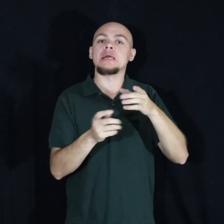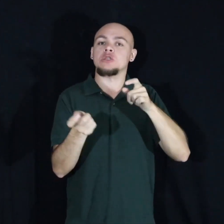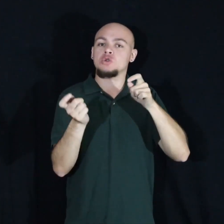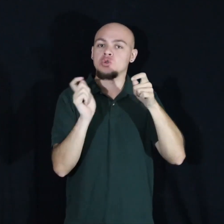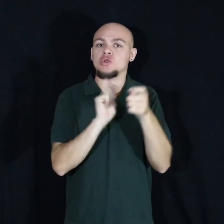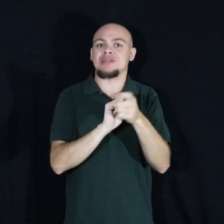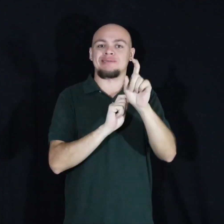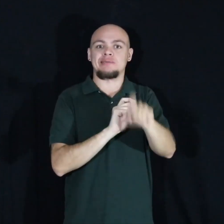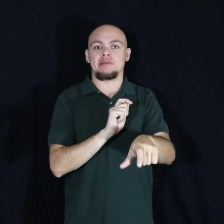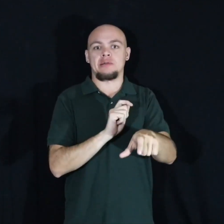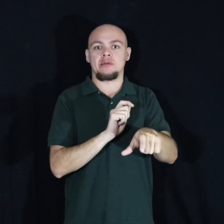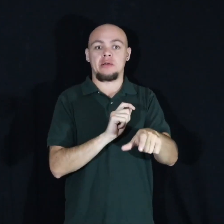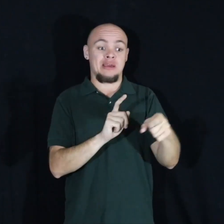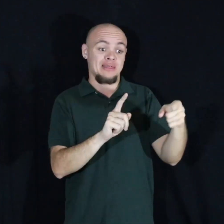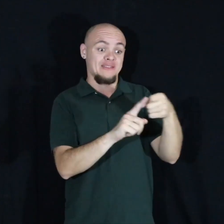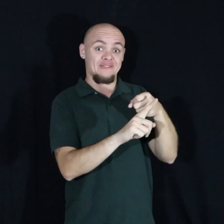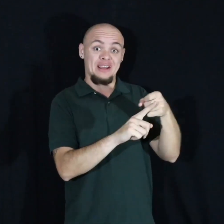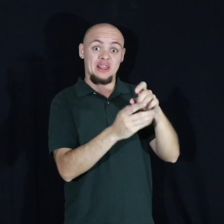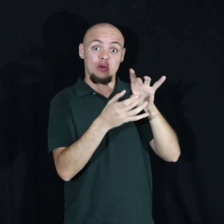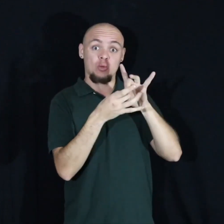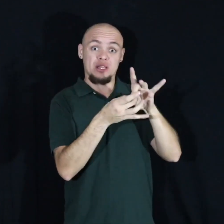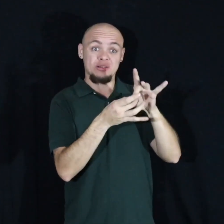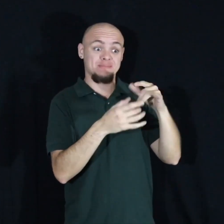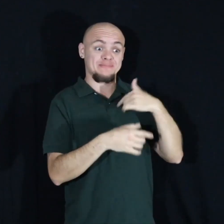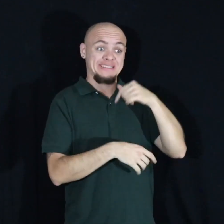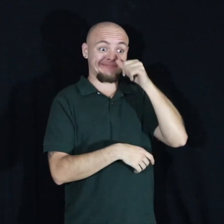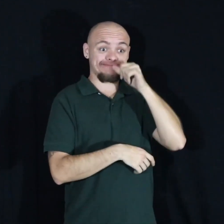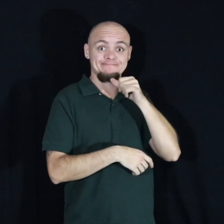time to leave the violent relationship I had endured.